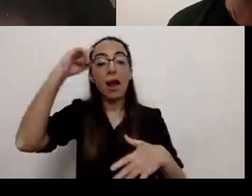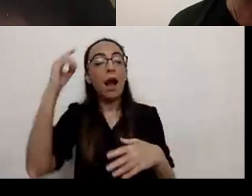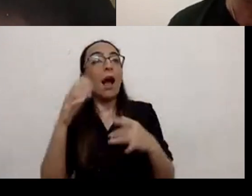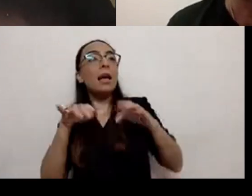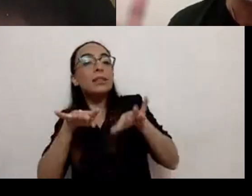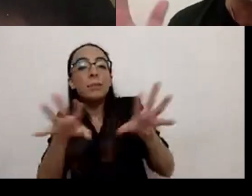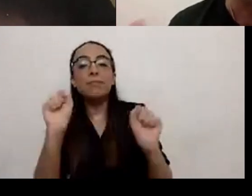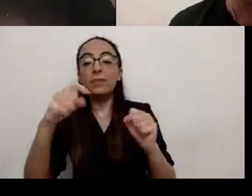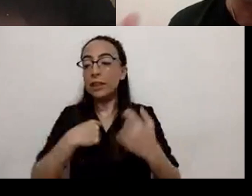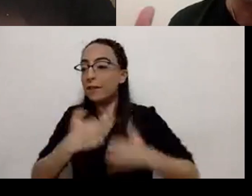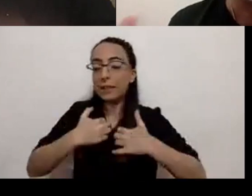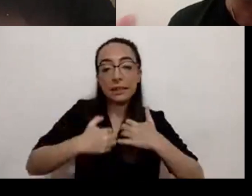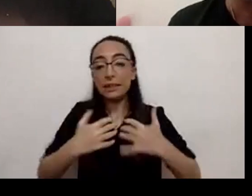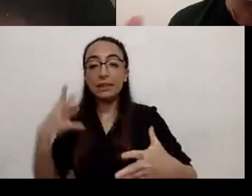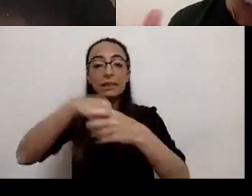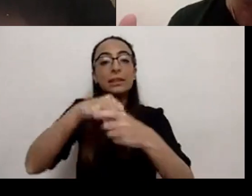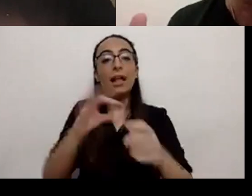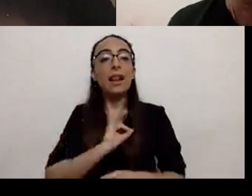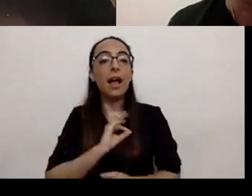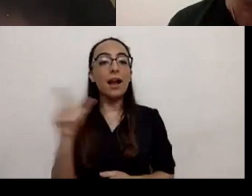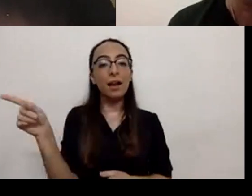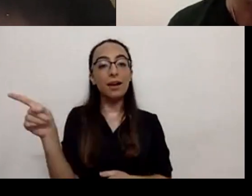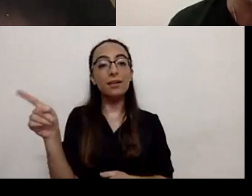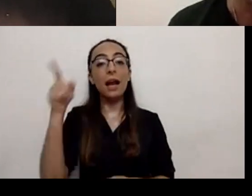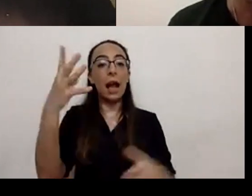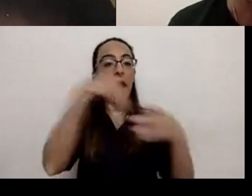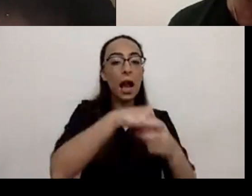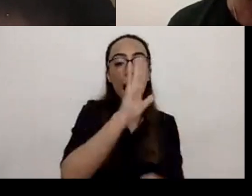How she is in everything and how she is out of everything.